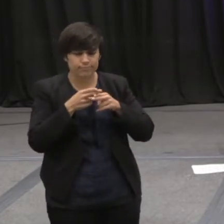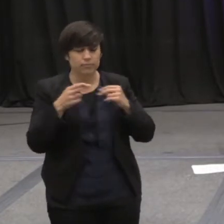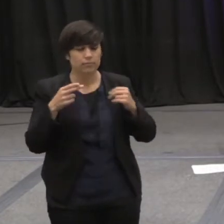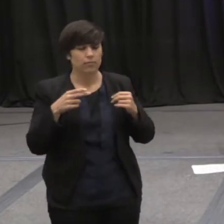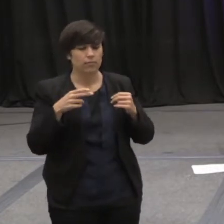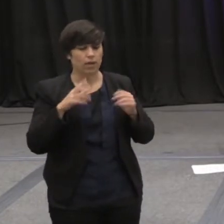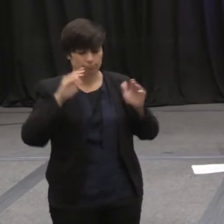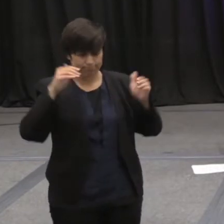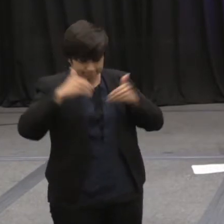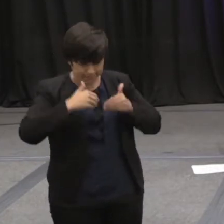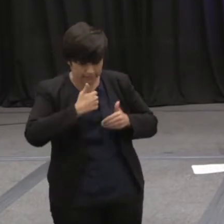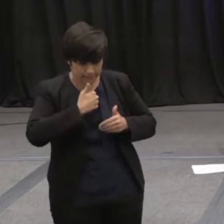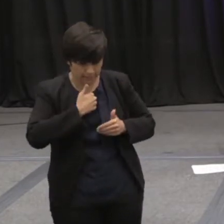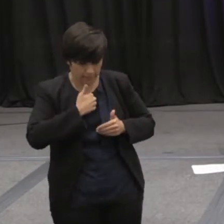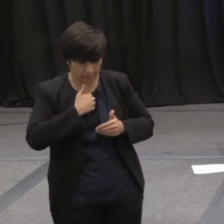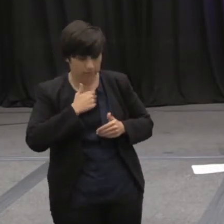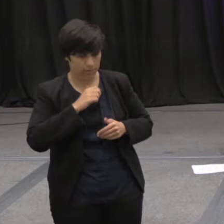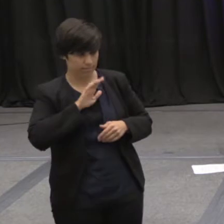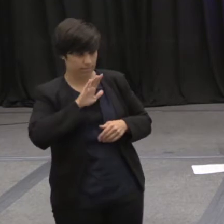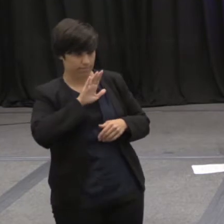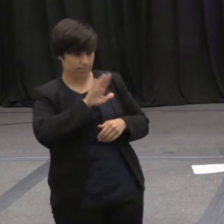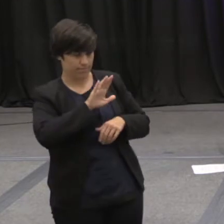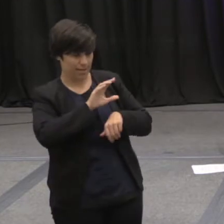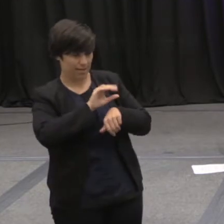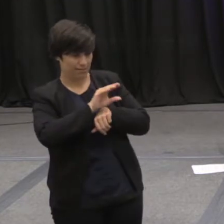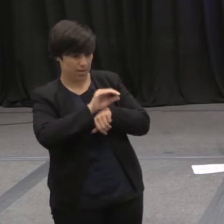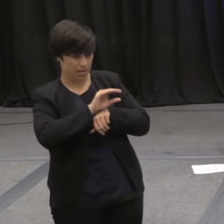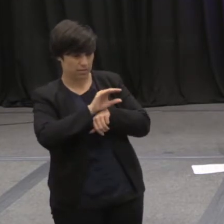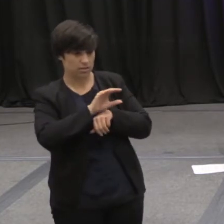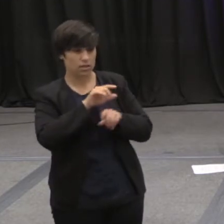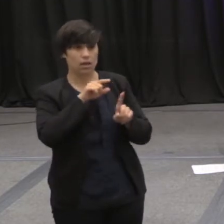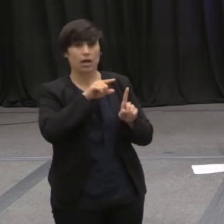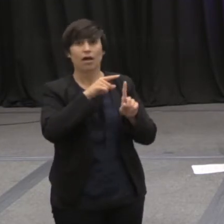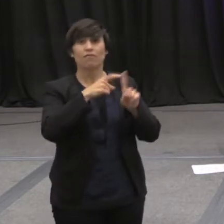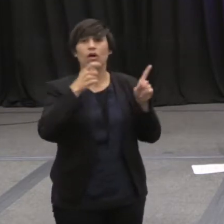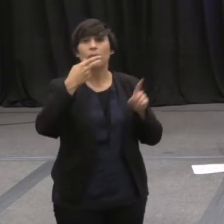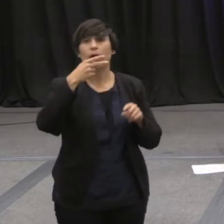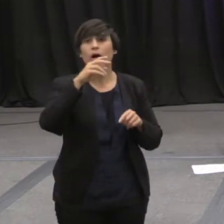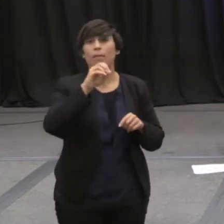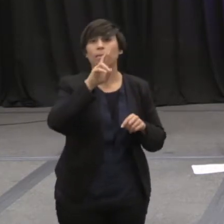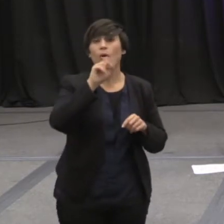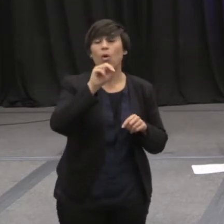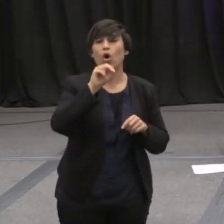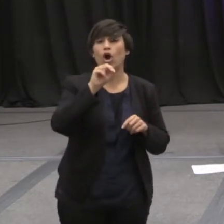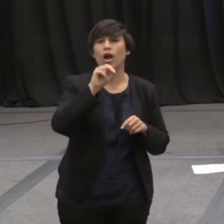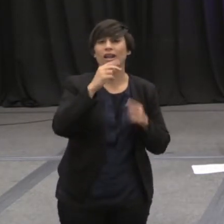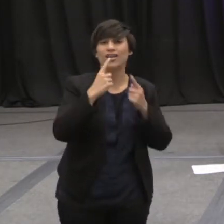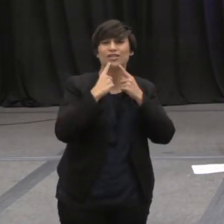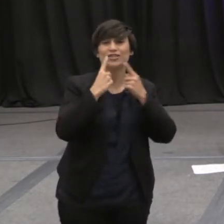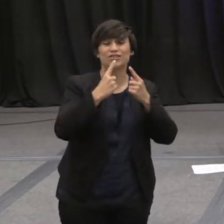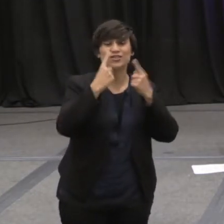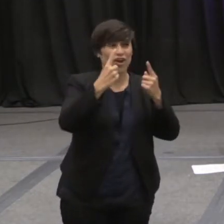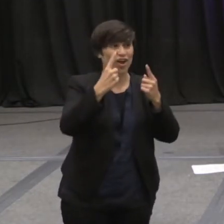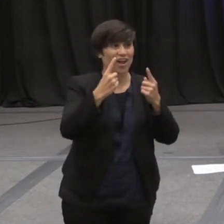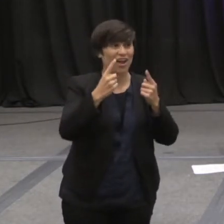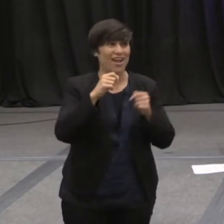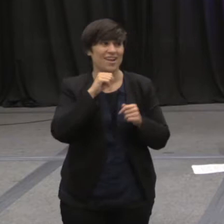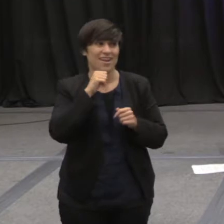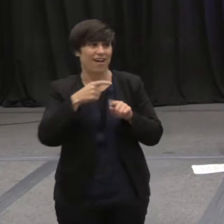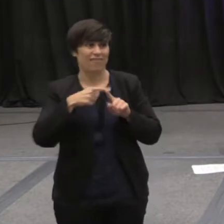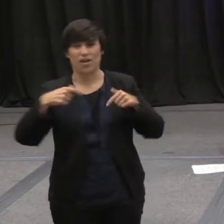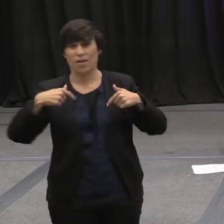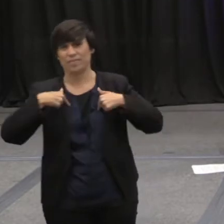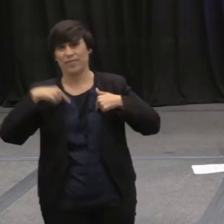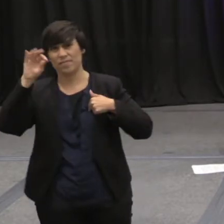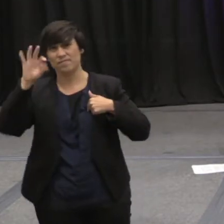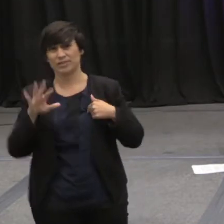that advice came from the porn star, not the minister. And